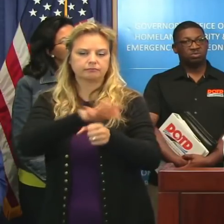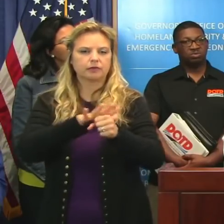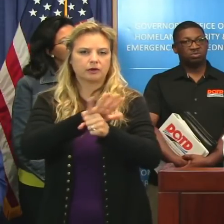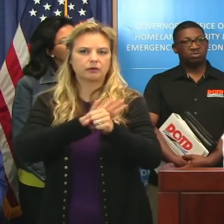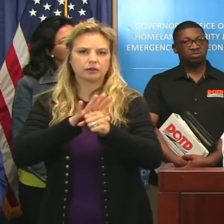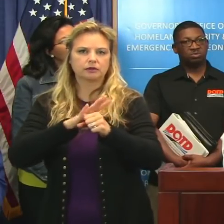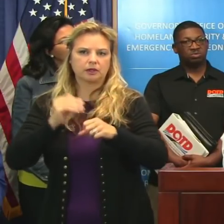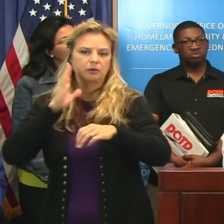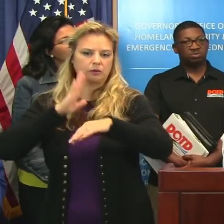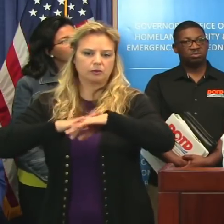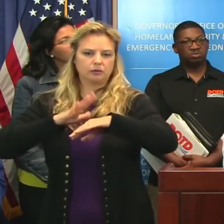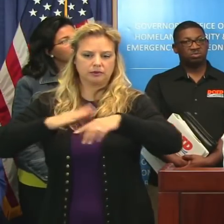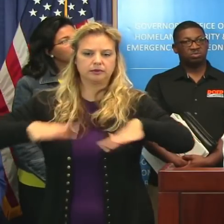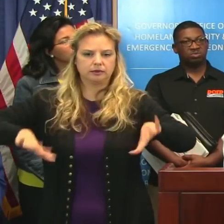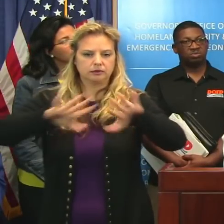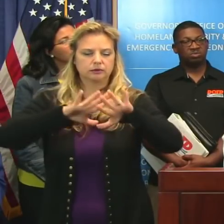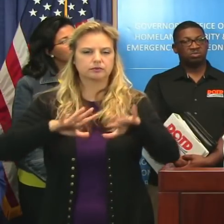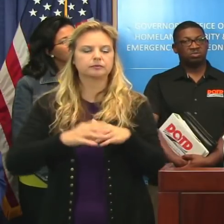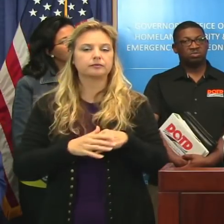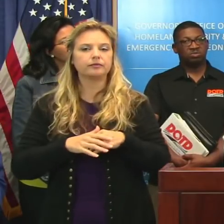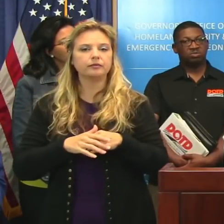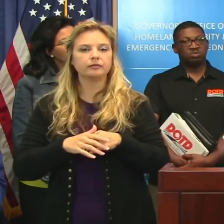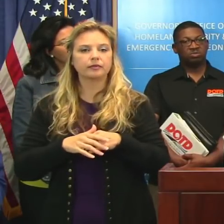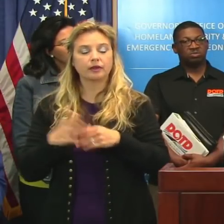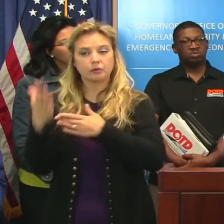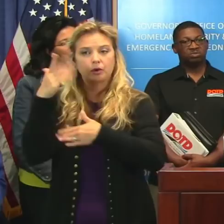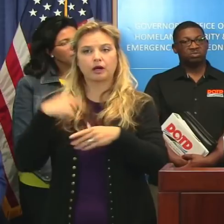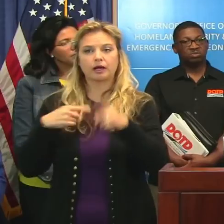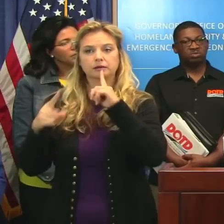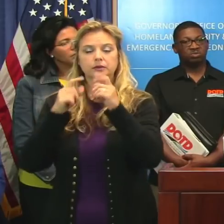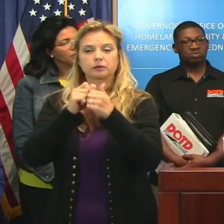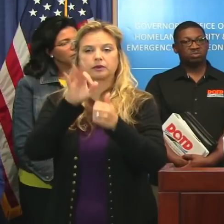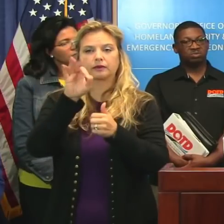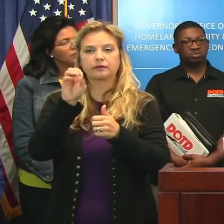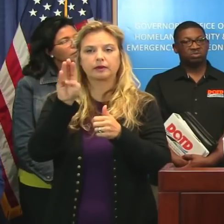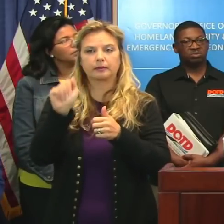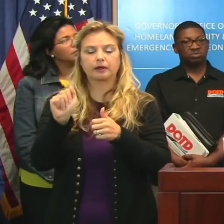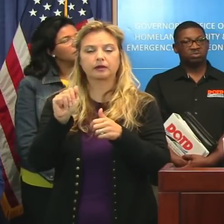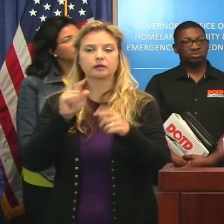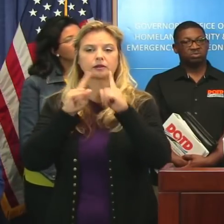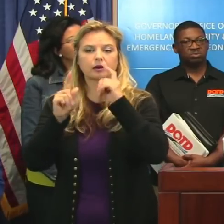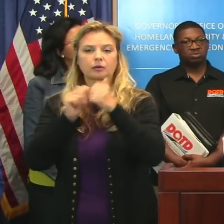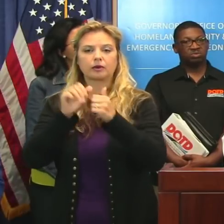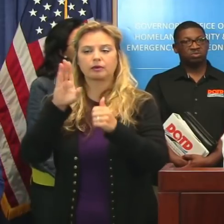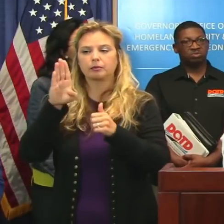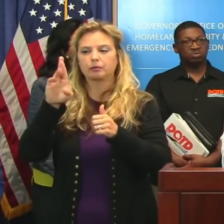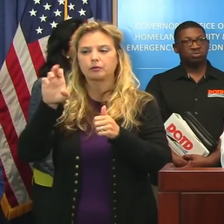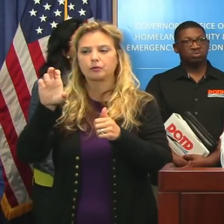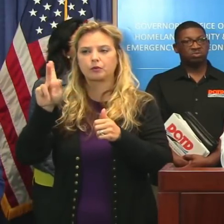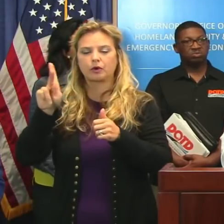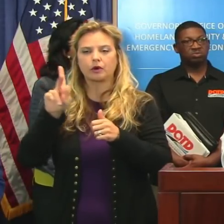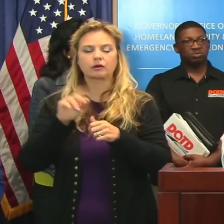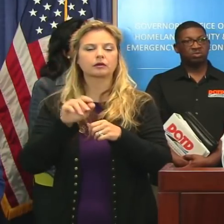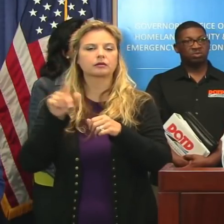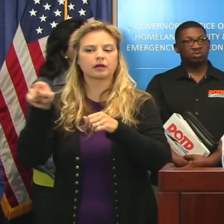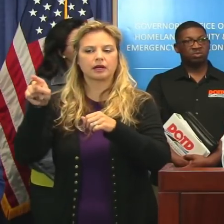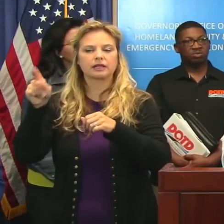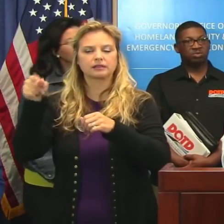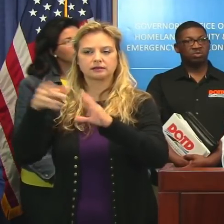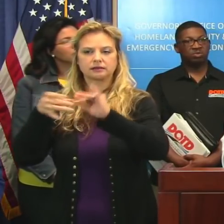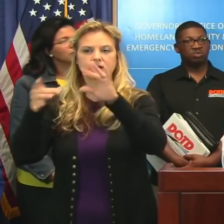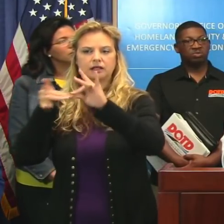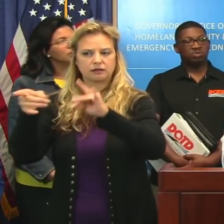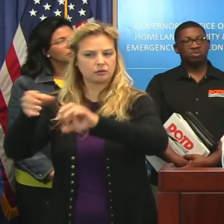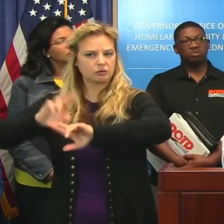Louisiana. This morning I did have the opportunity to speak with FEMA Administrator Brock Long. He assured me that the federal government stands ready to